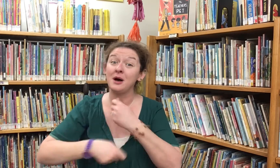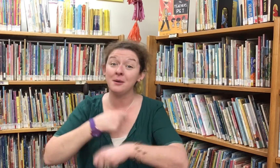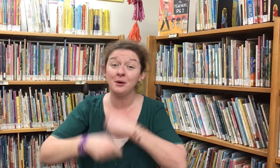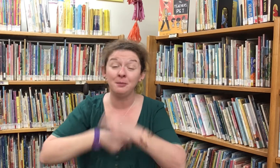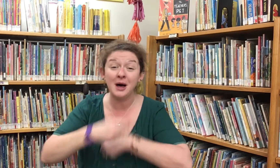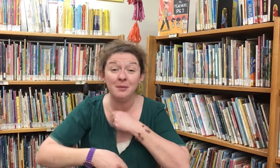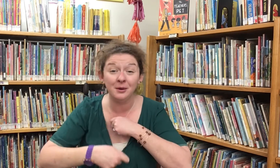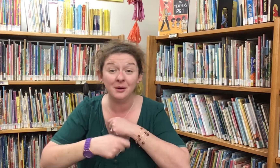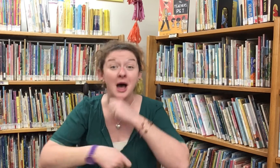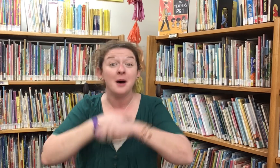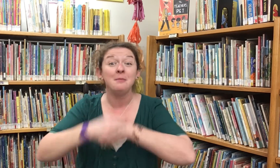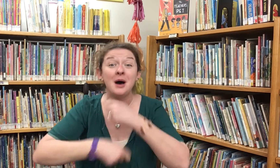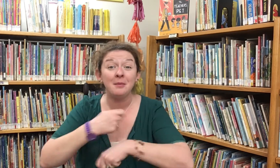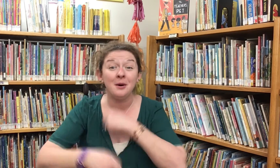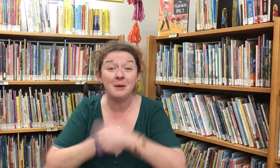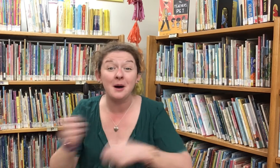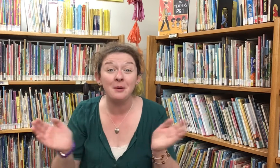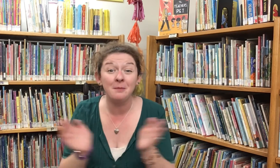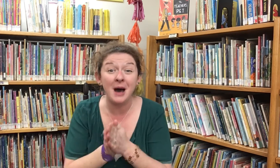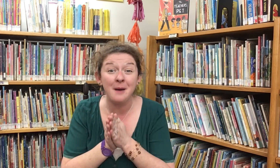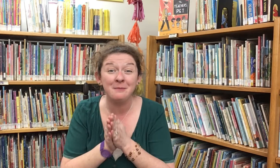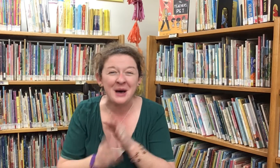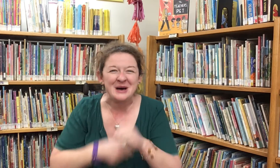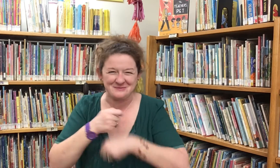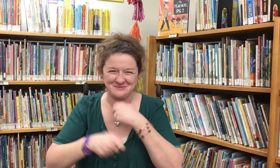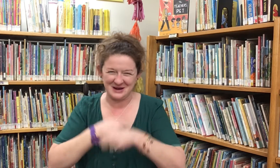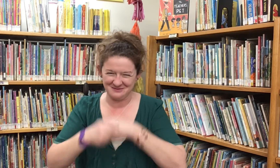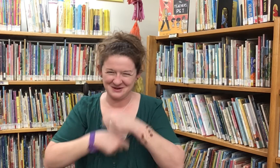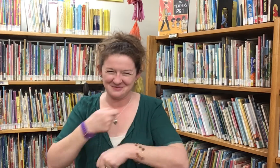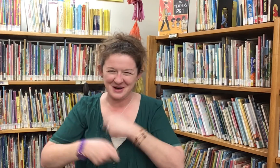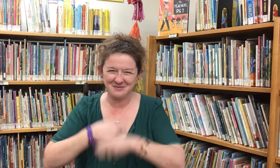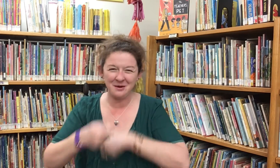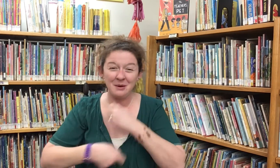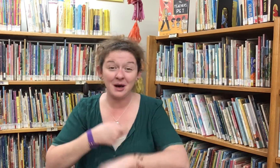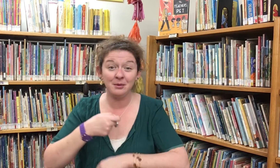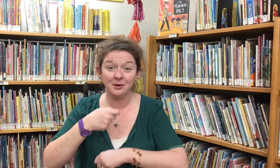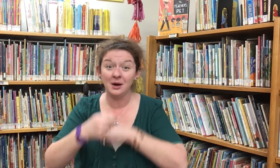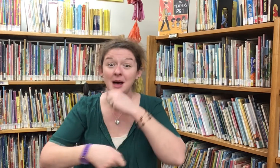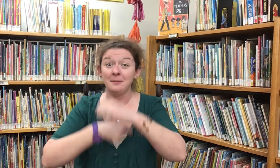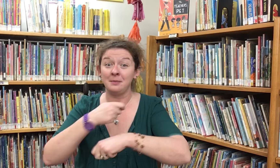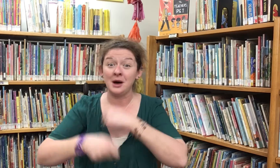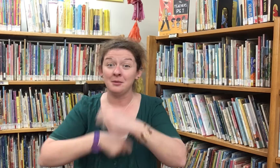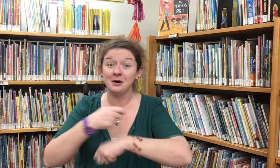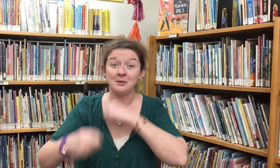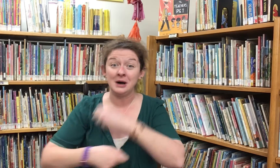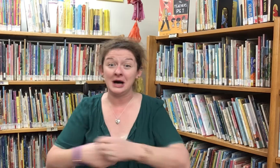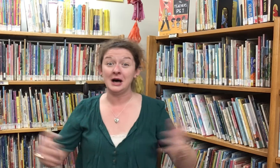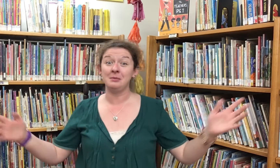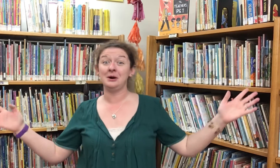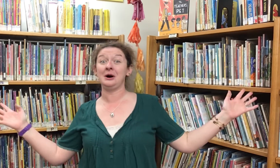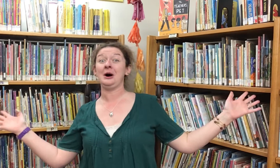bubble, bubble, bubble, bubble, pop. Bubble, bubble, bubble, bubble, bubble,